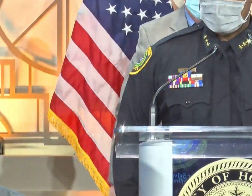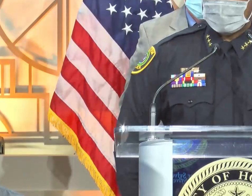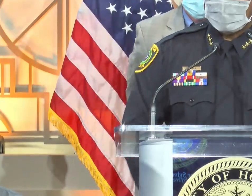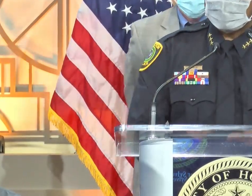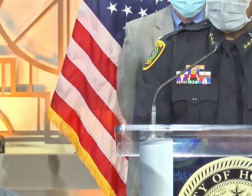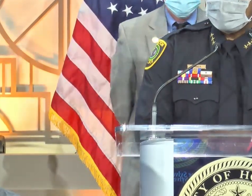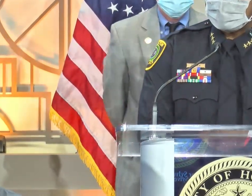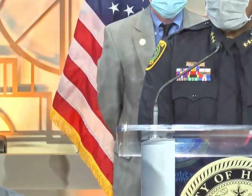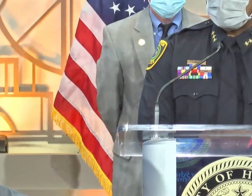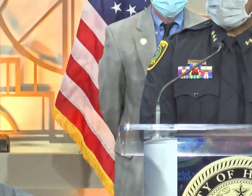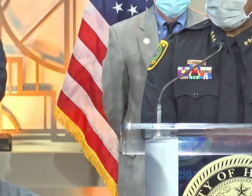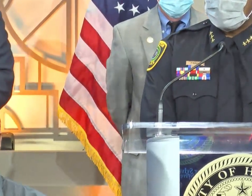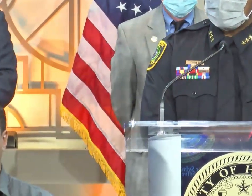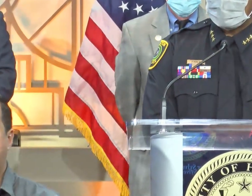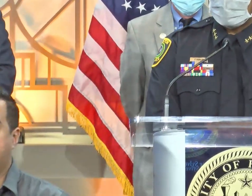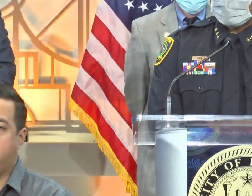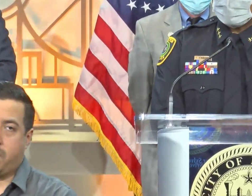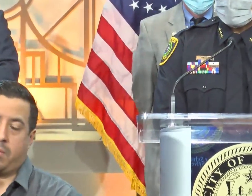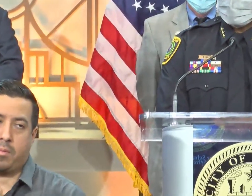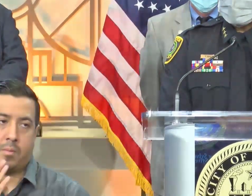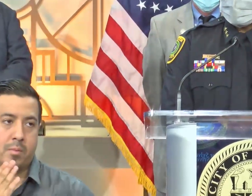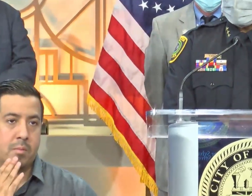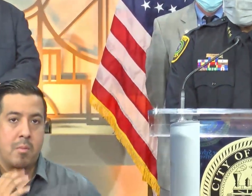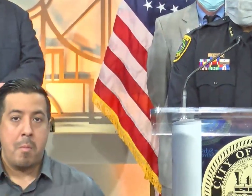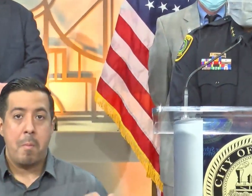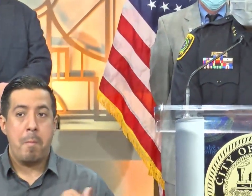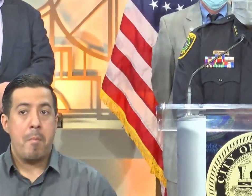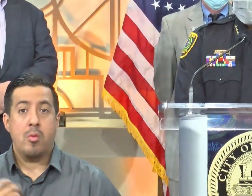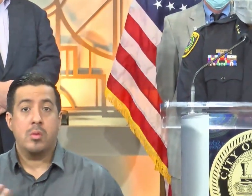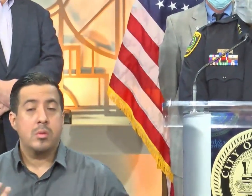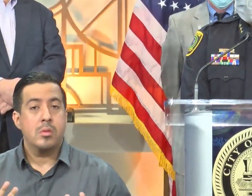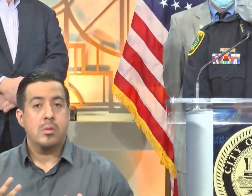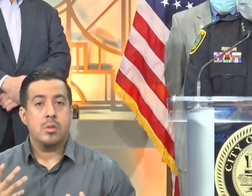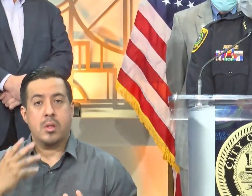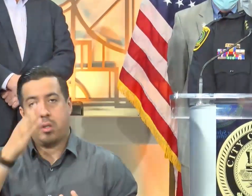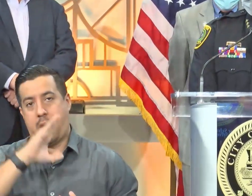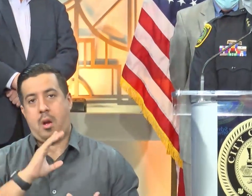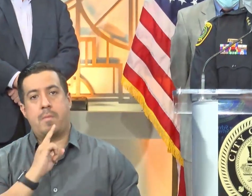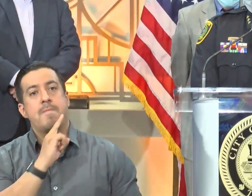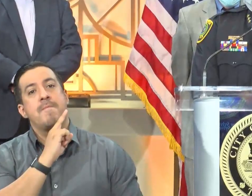So I just want to say a big thanks to, most importantly, God.